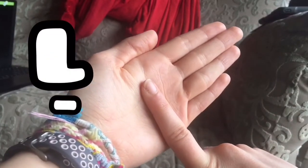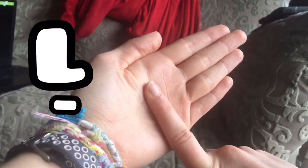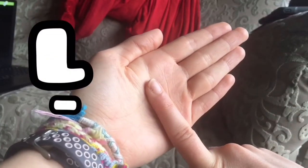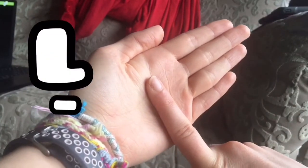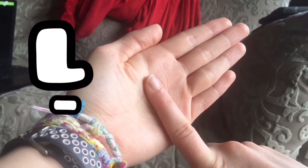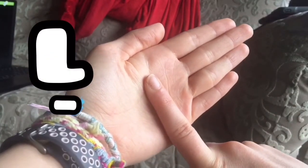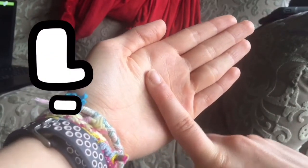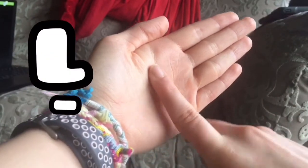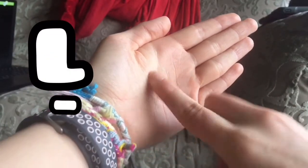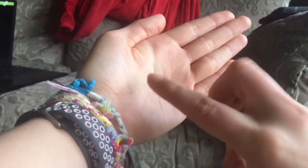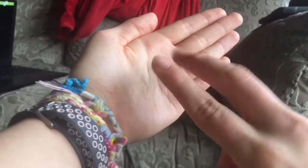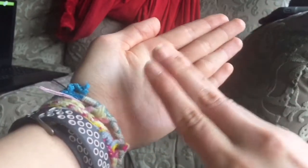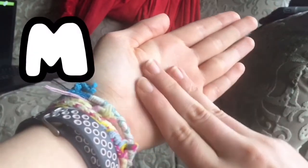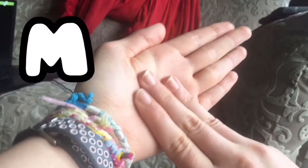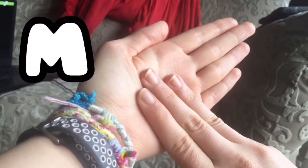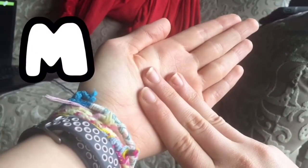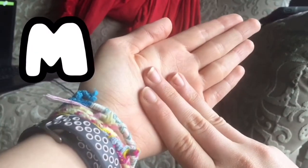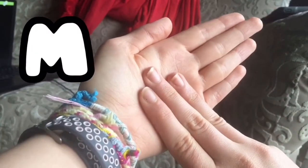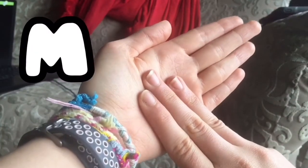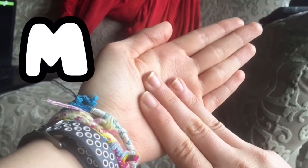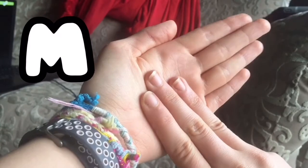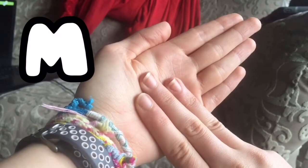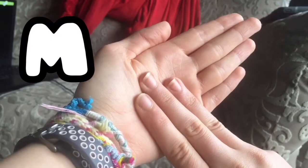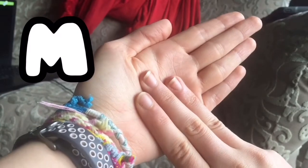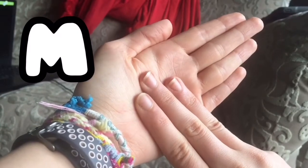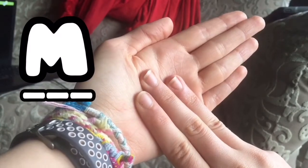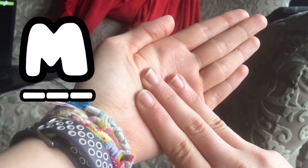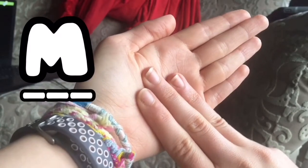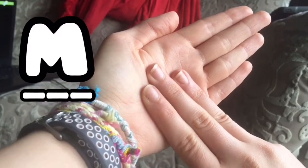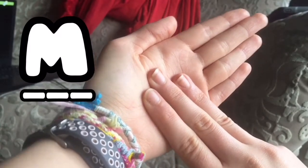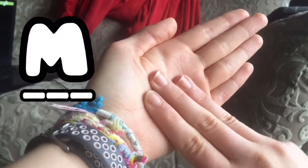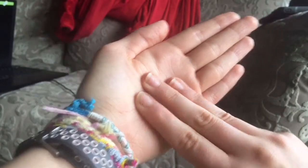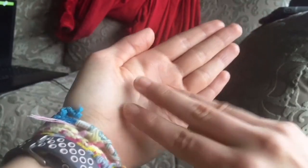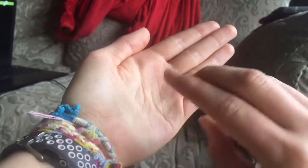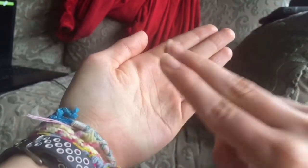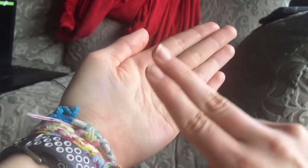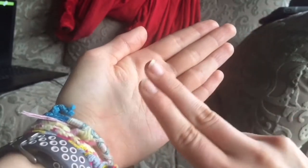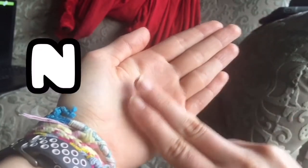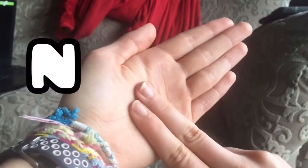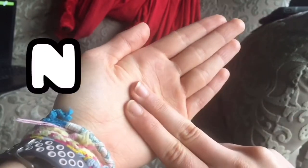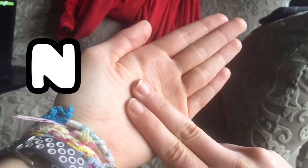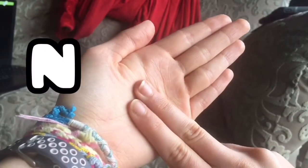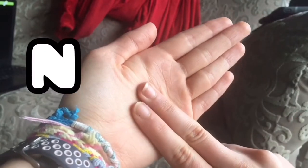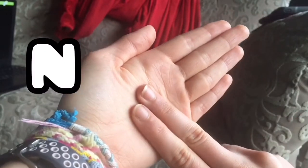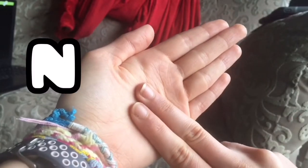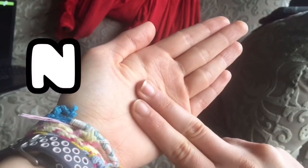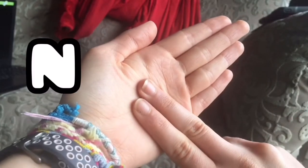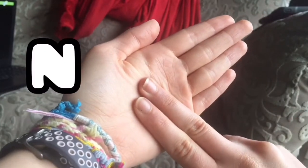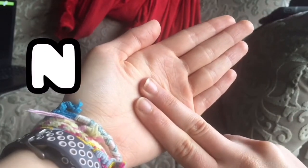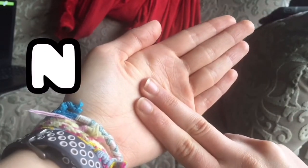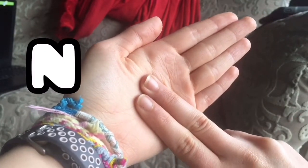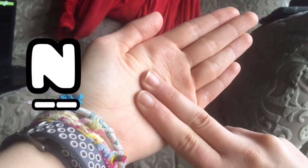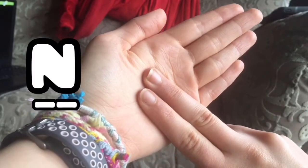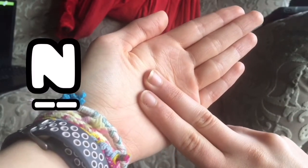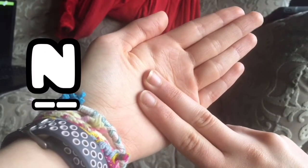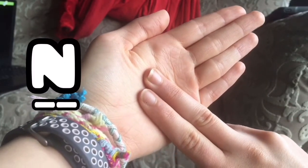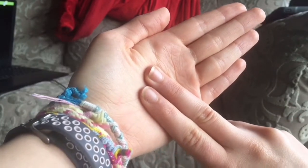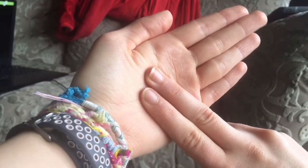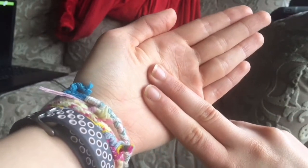once. For M, it touches the ground three times, and for N, it touches the ground twice. And that's